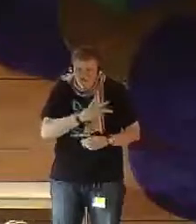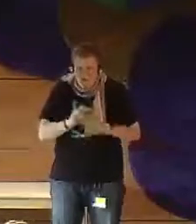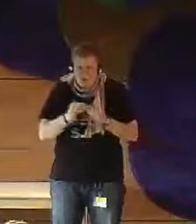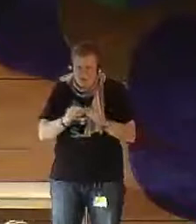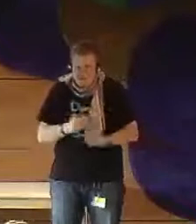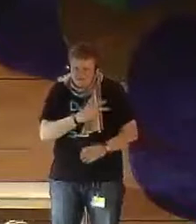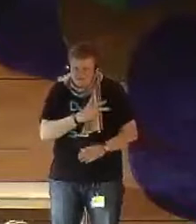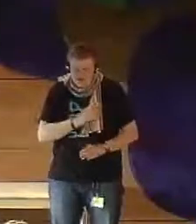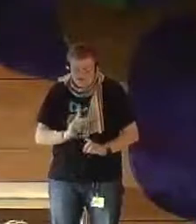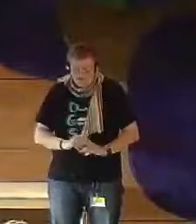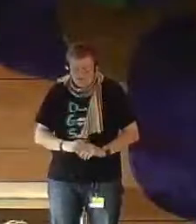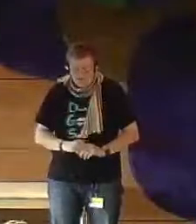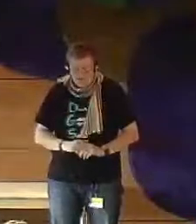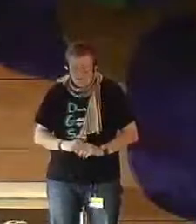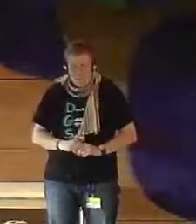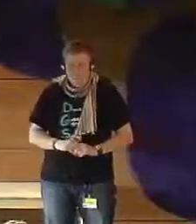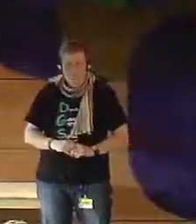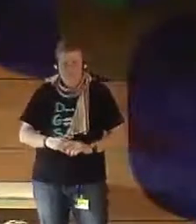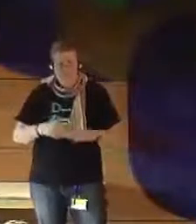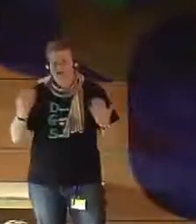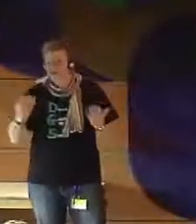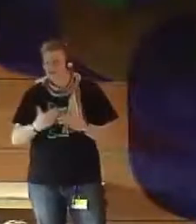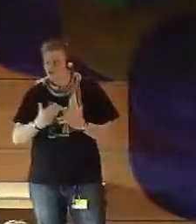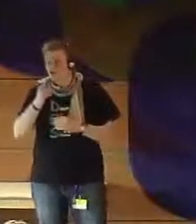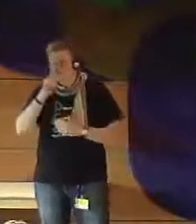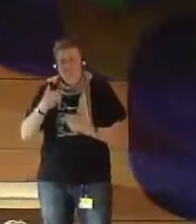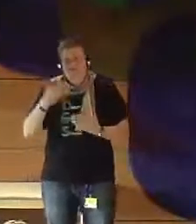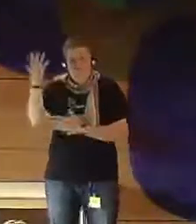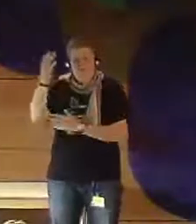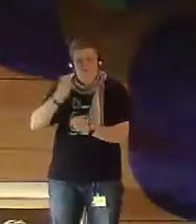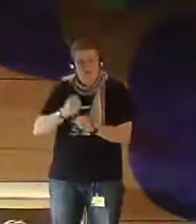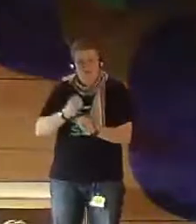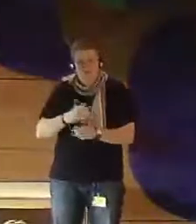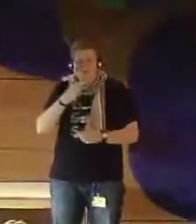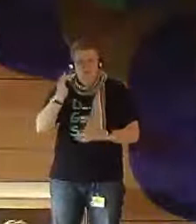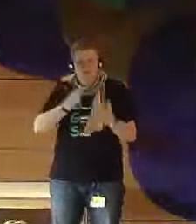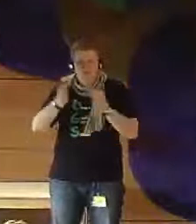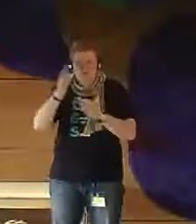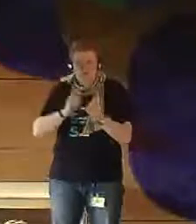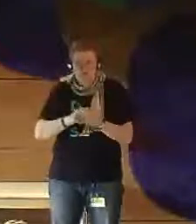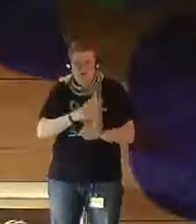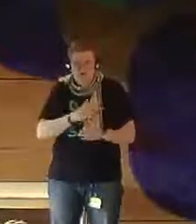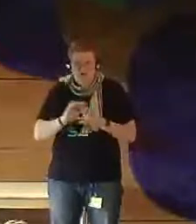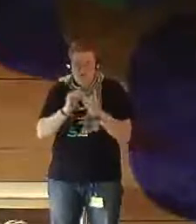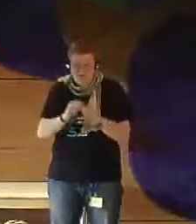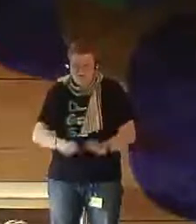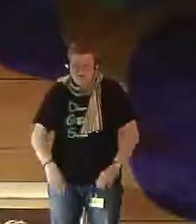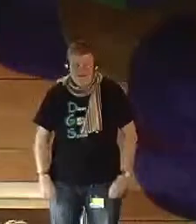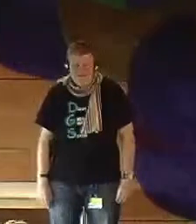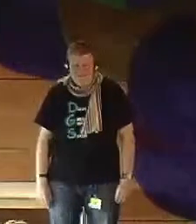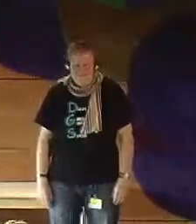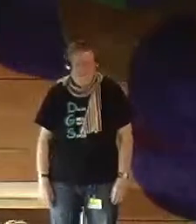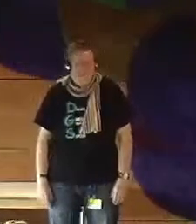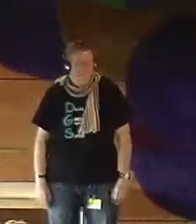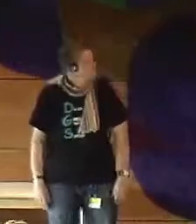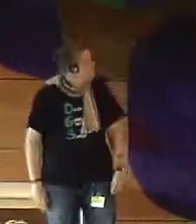So don't ask me too many questions afterwards. Okay, so we'll talk about hormone. So there's a big range of normal, but the question